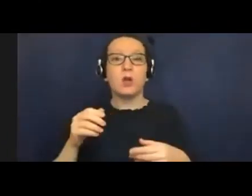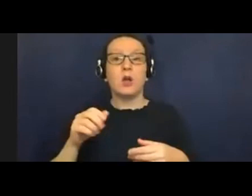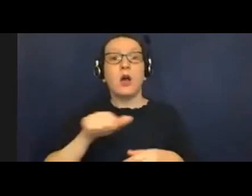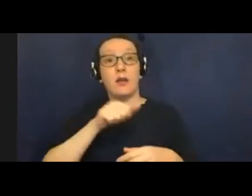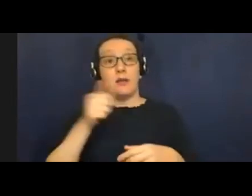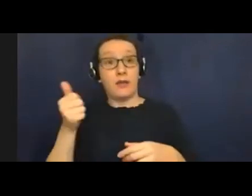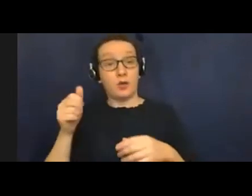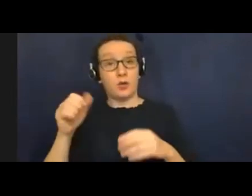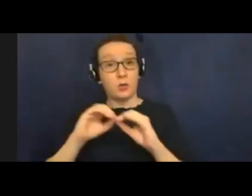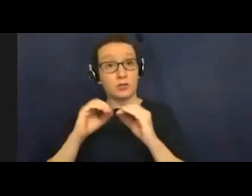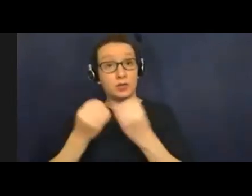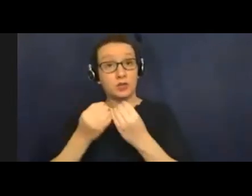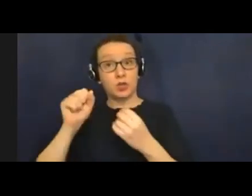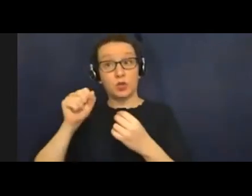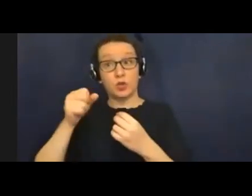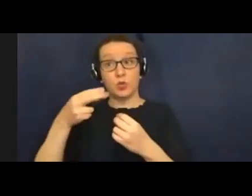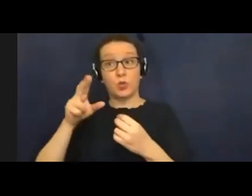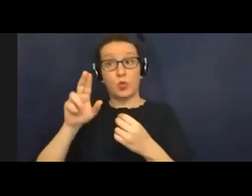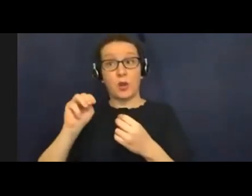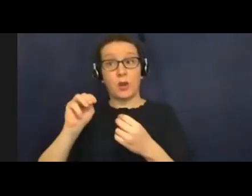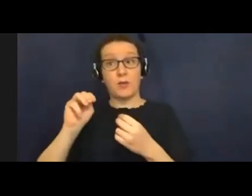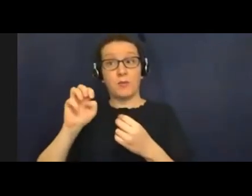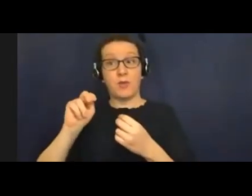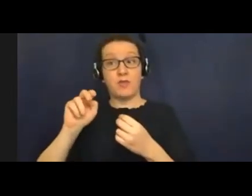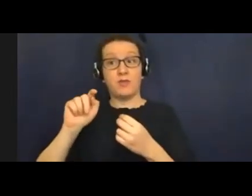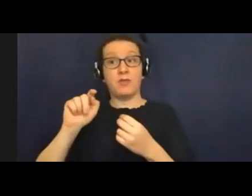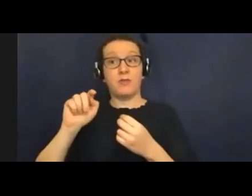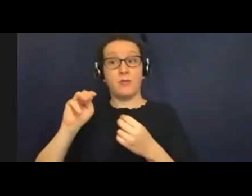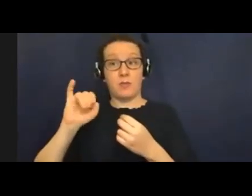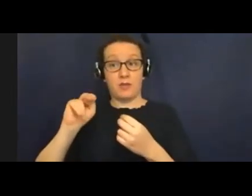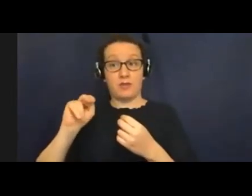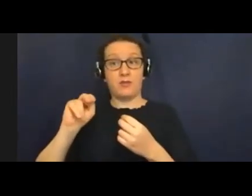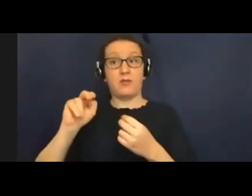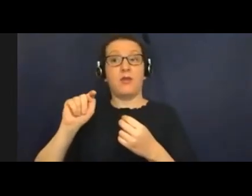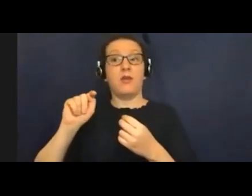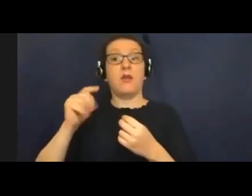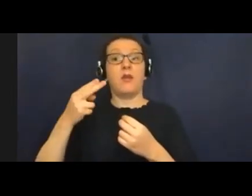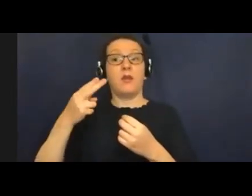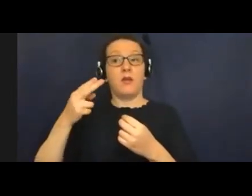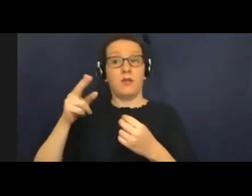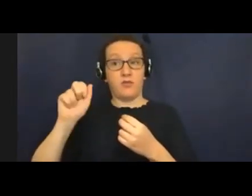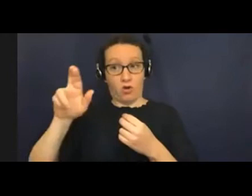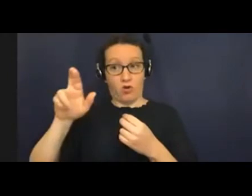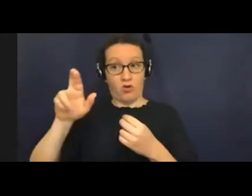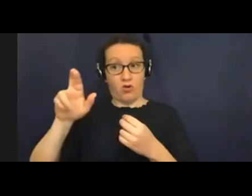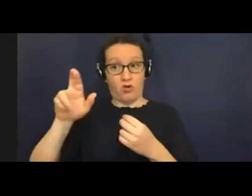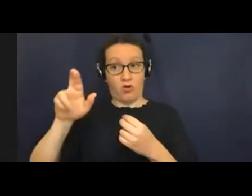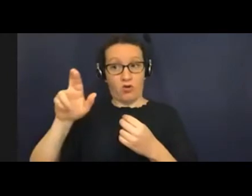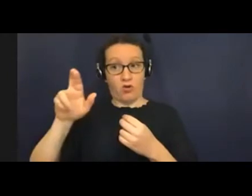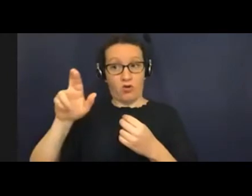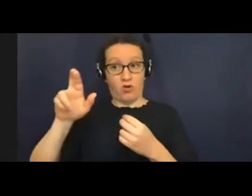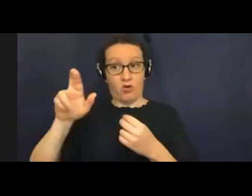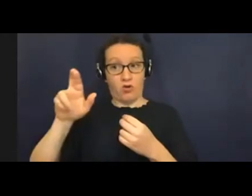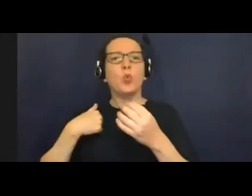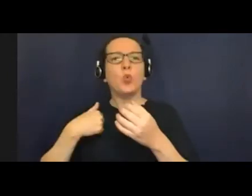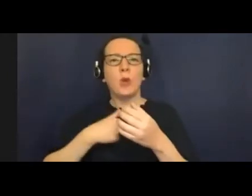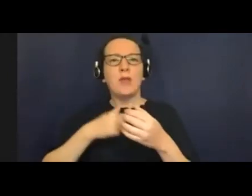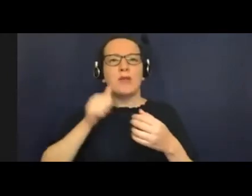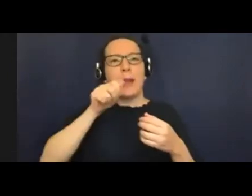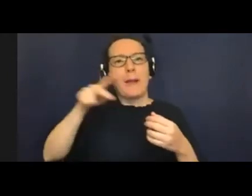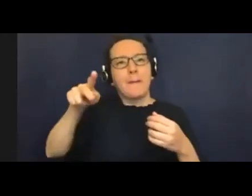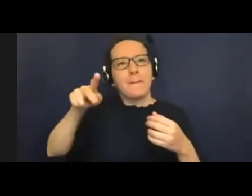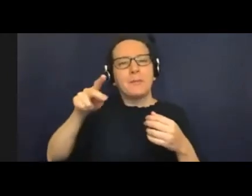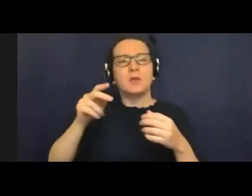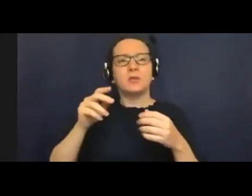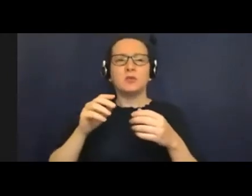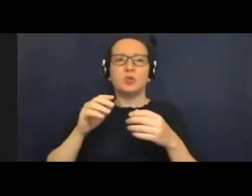app that originally had information on COVID-19, and we're now repurposing that app for education